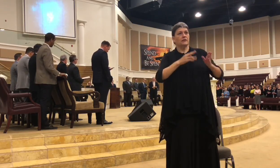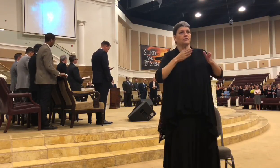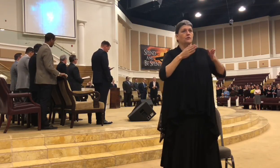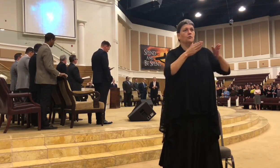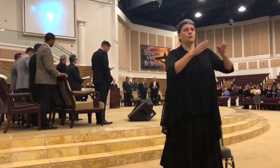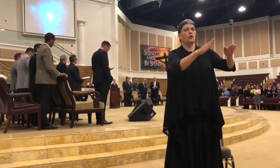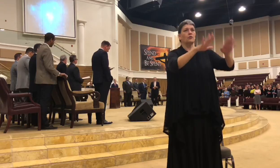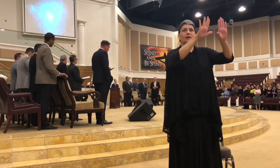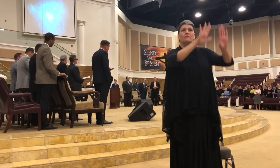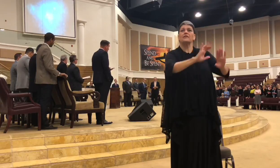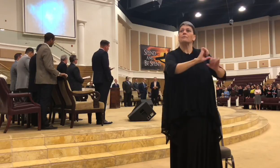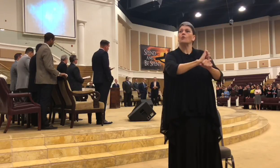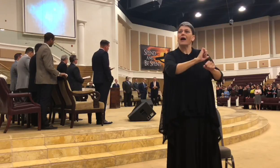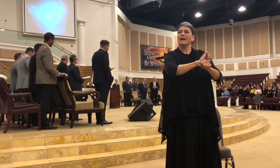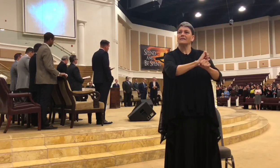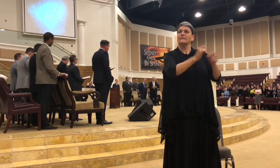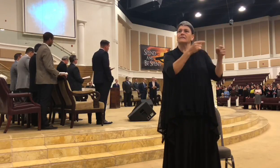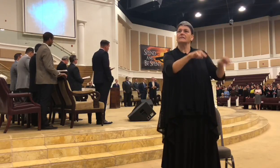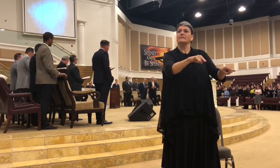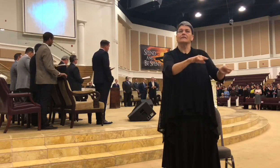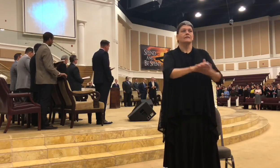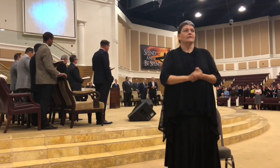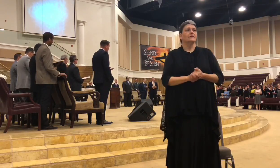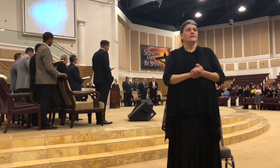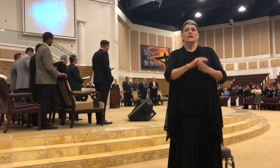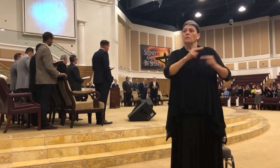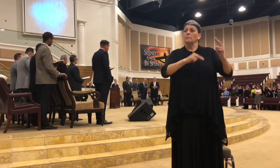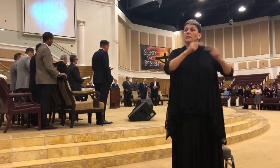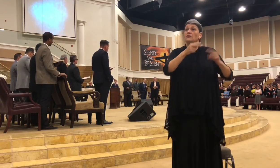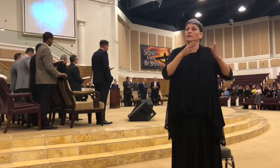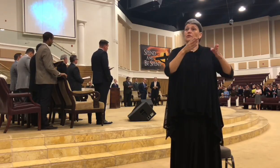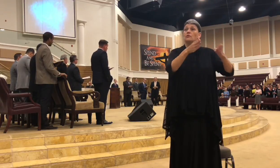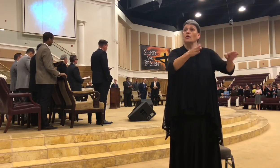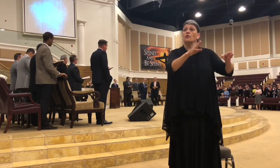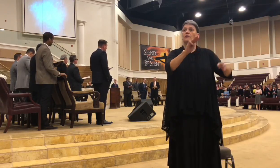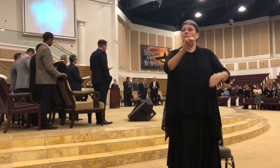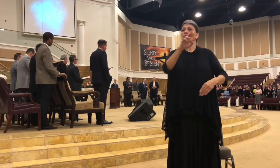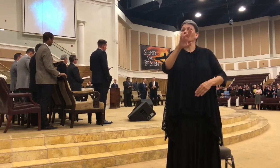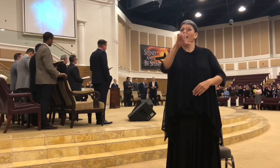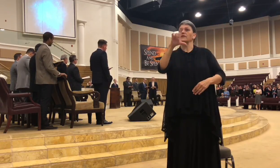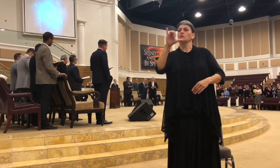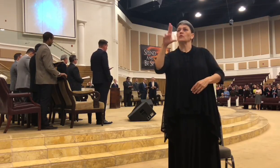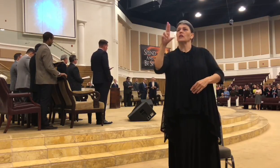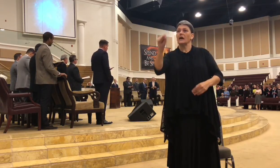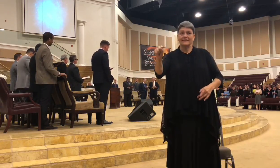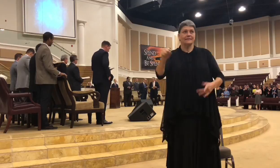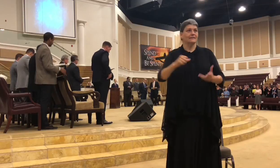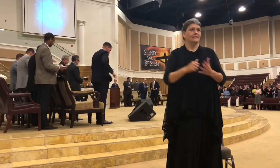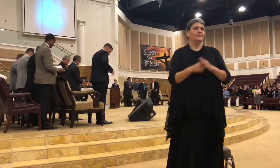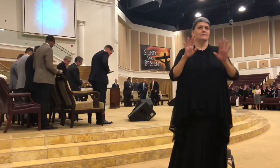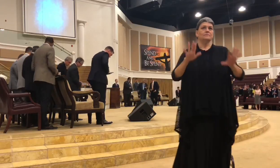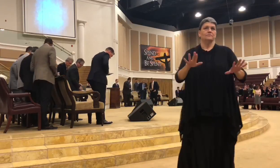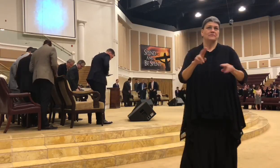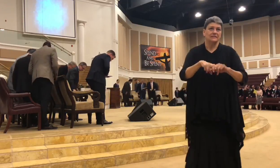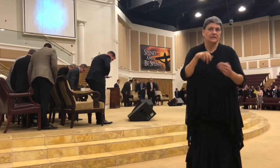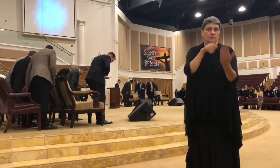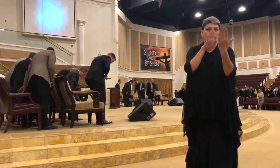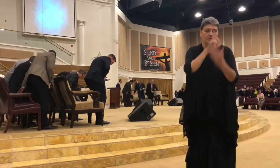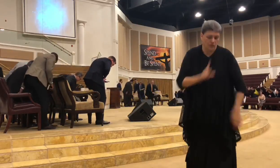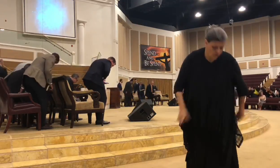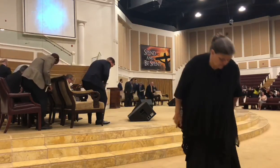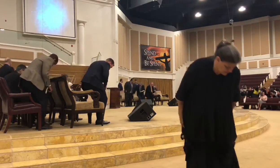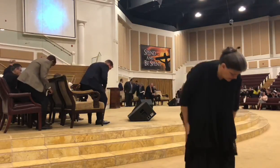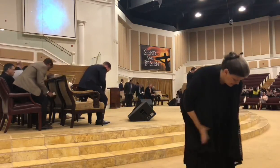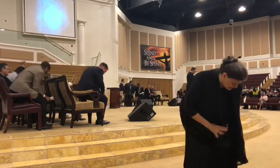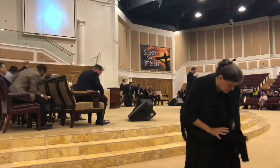the Miraculous. Building the Road of the Miraculous. Amen. You may be seated in the presence of the Lord.